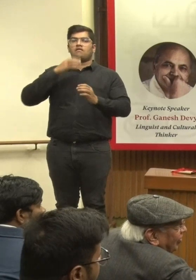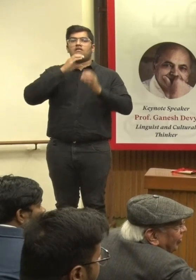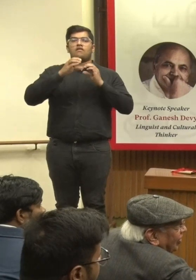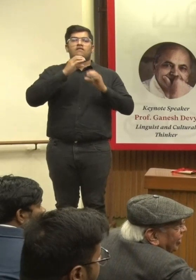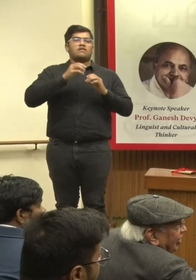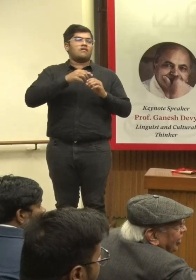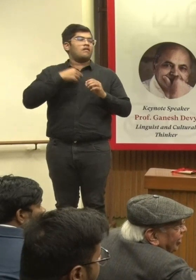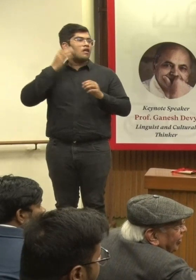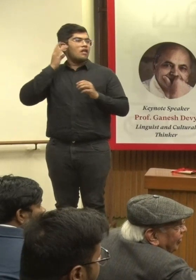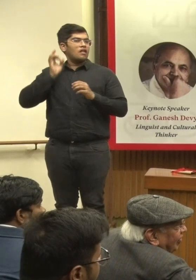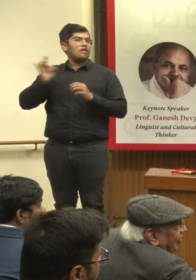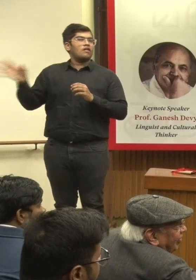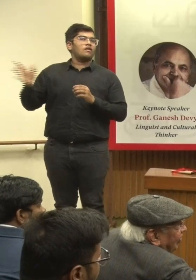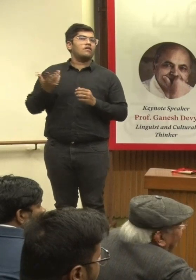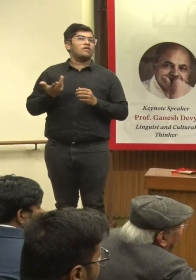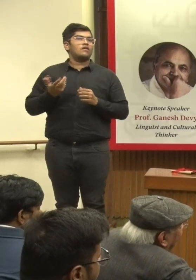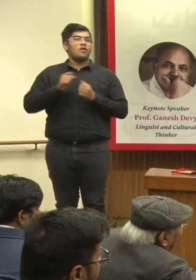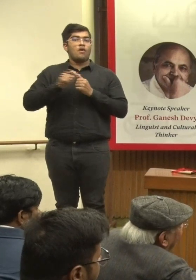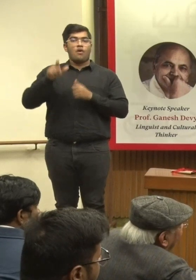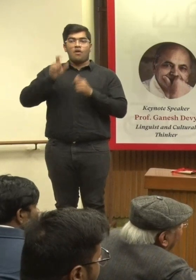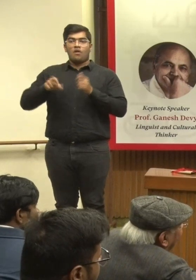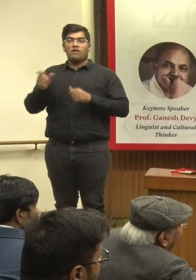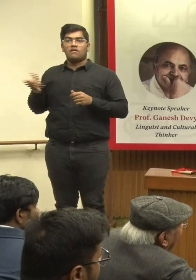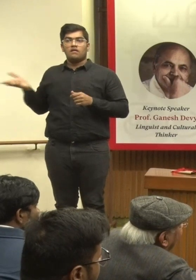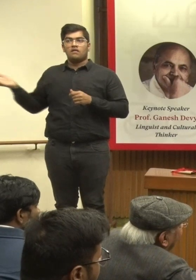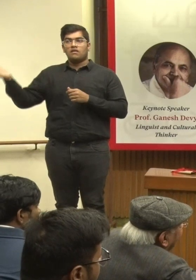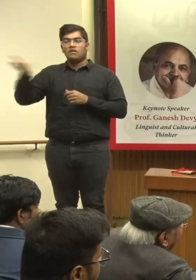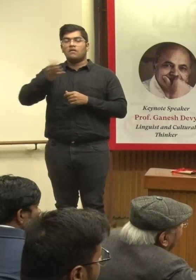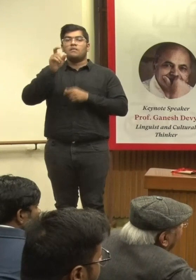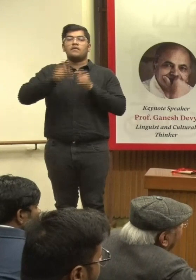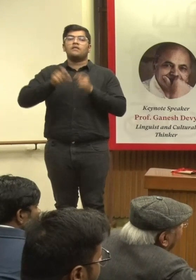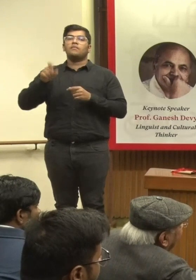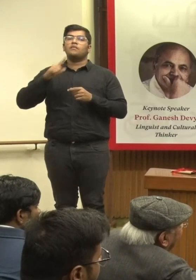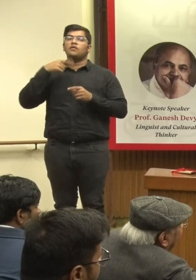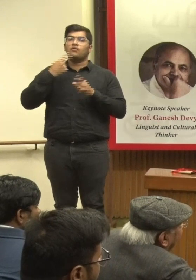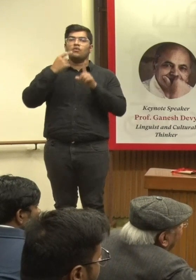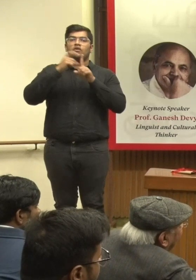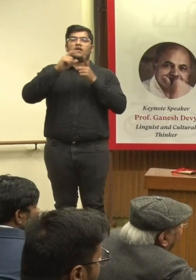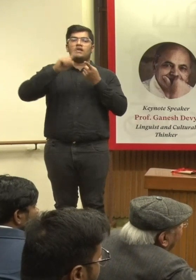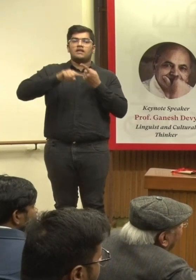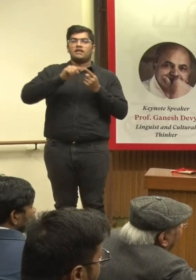conversation. All of them are denotified.